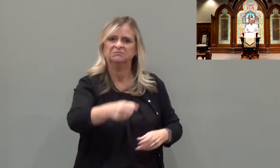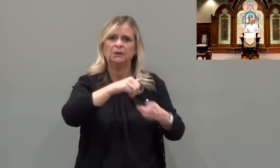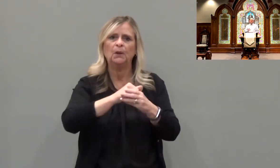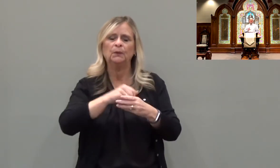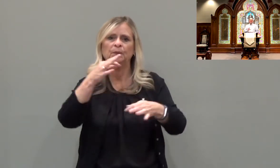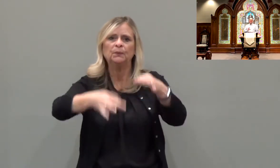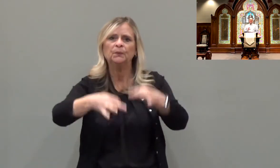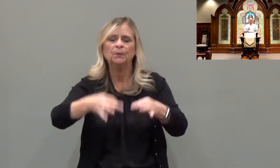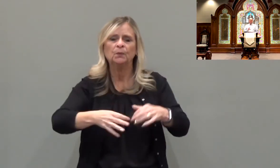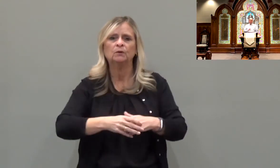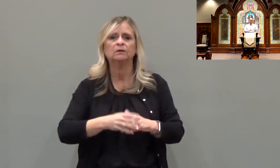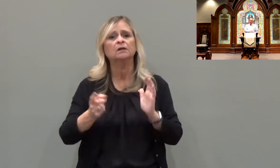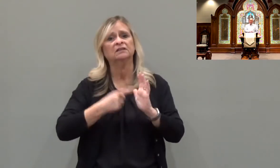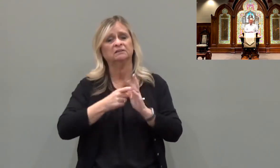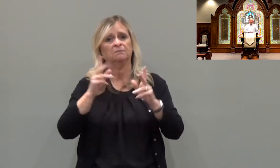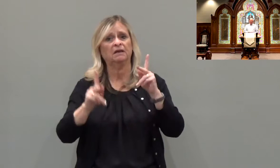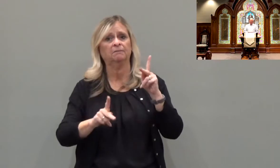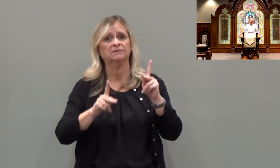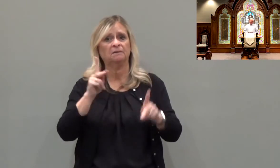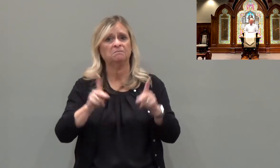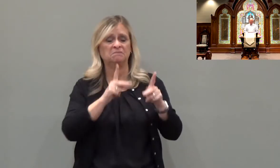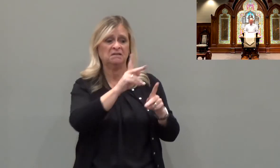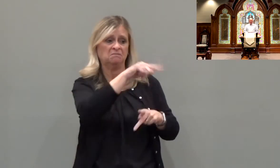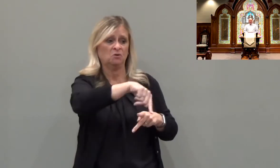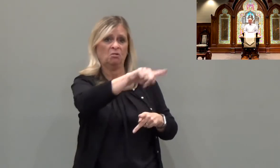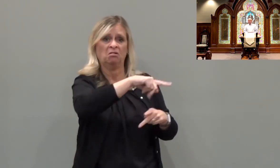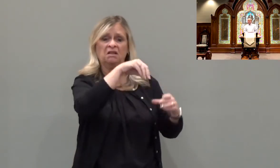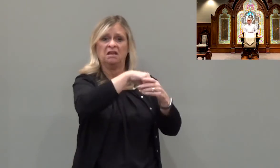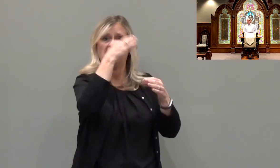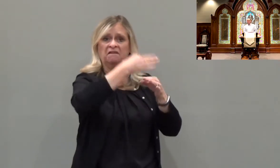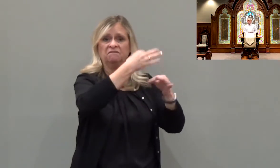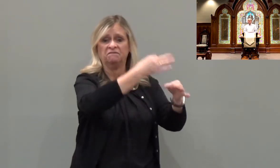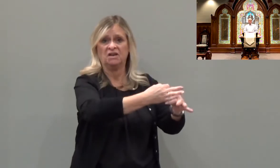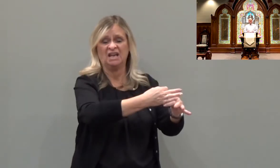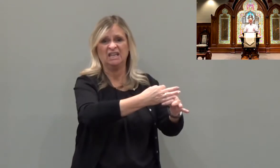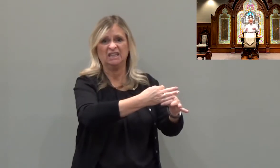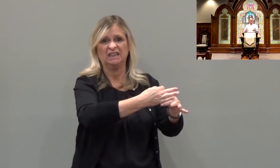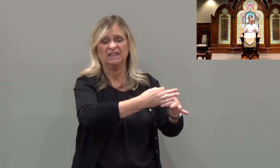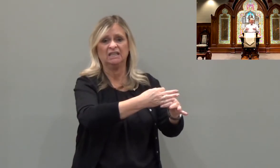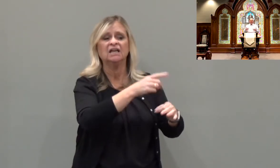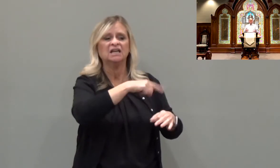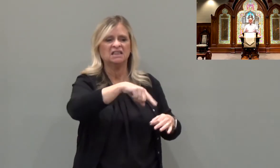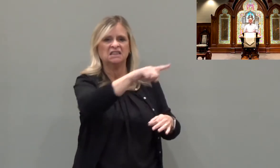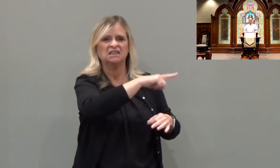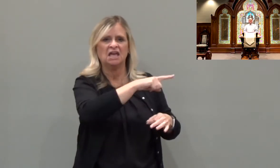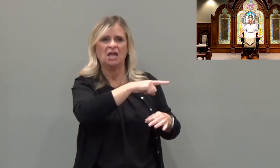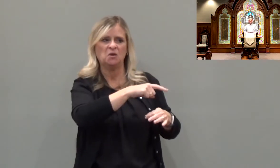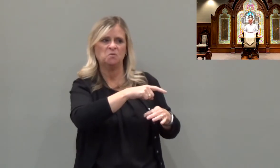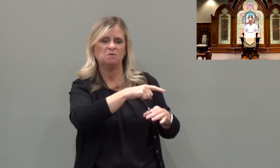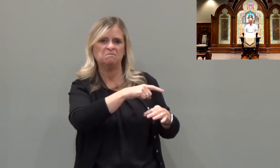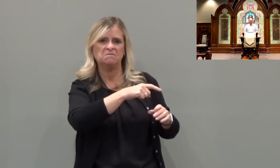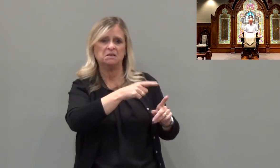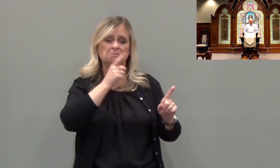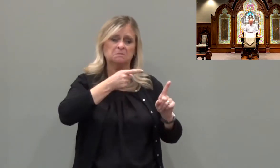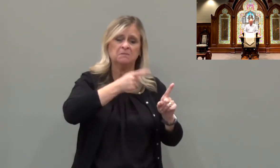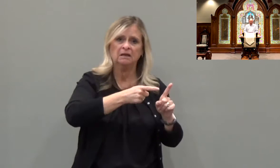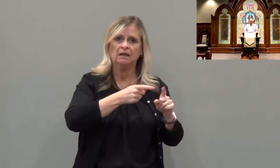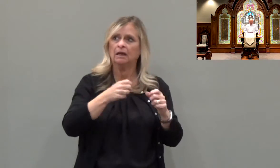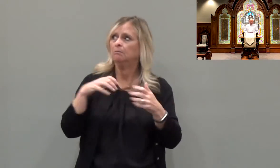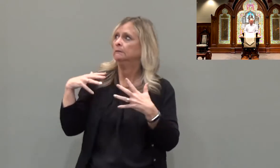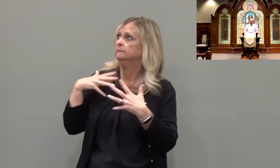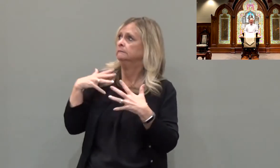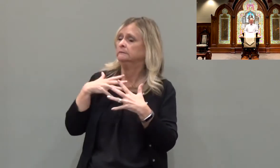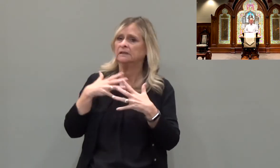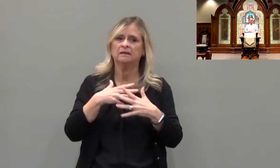sometimes people of faith in the Roman context are going to be intimidated and asked to explain the